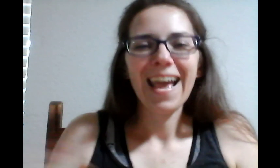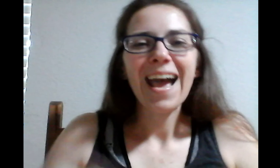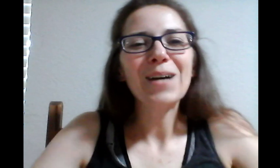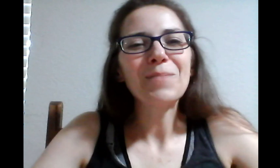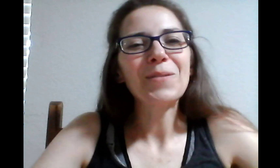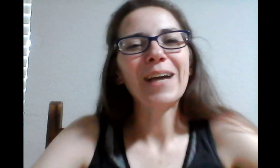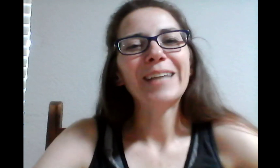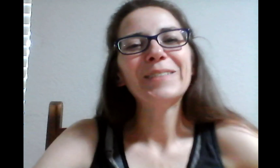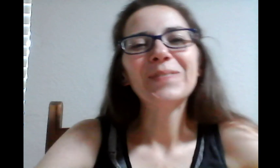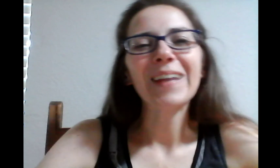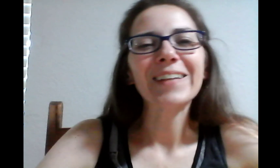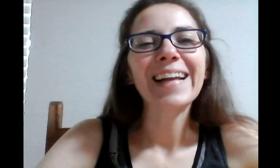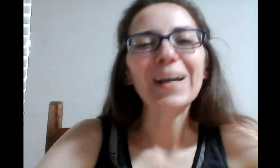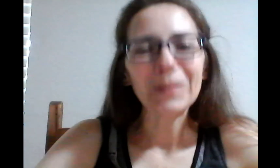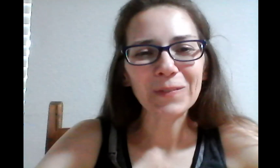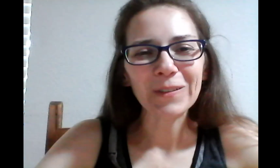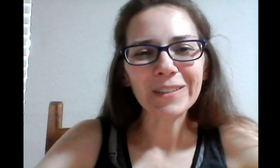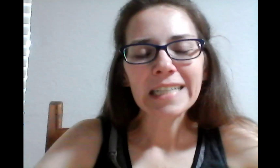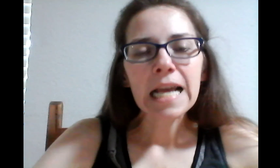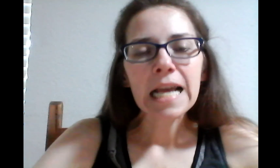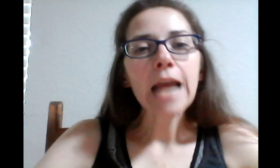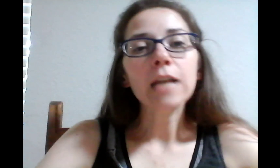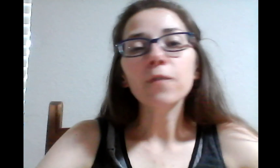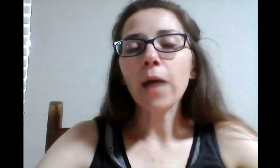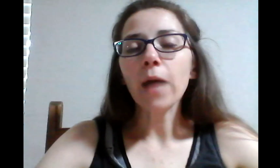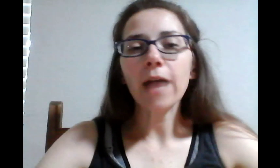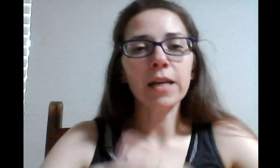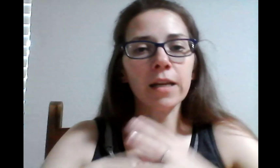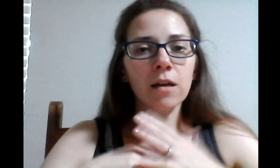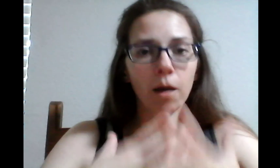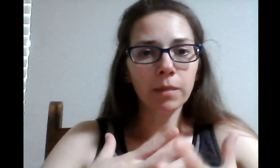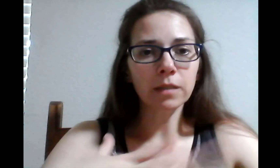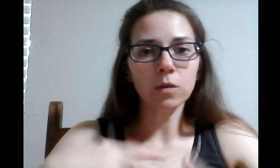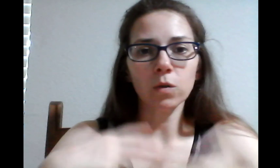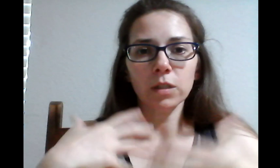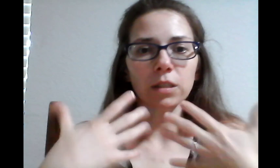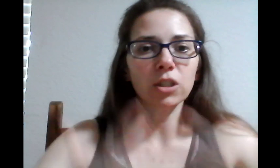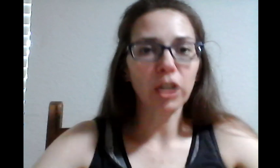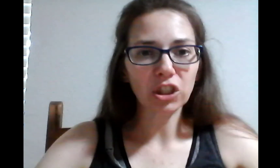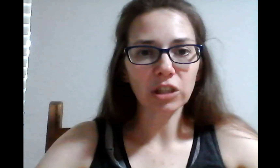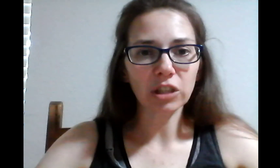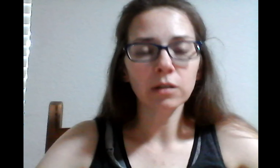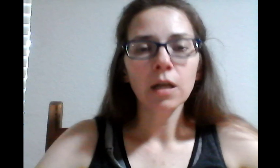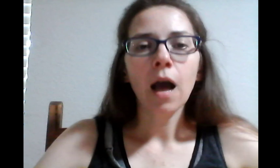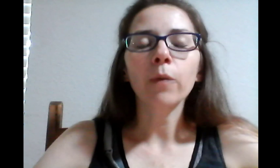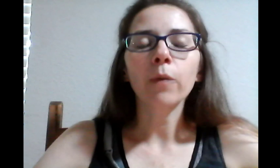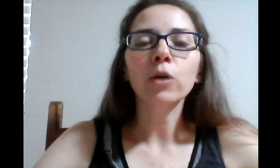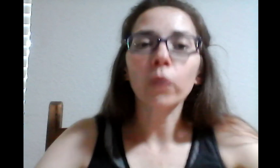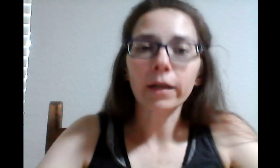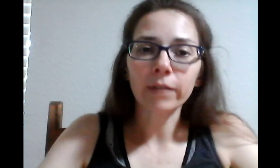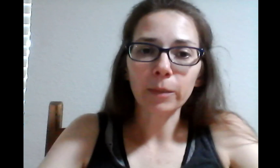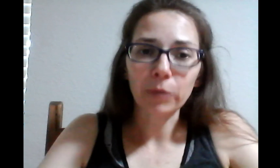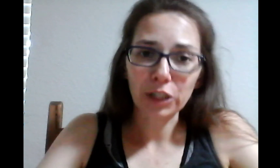I hope you guys found it helpful. And if you have any comments or suggestions, I would greatly appreciate